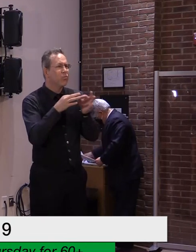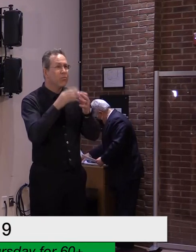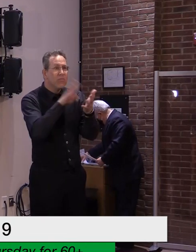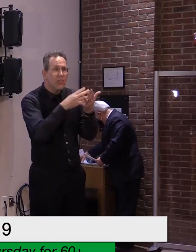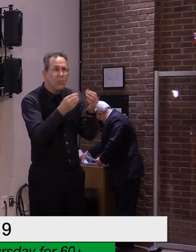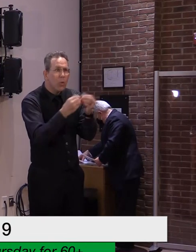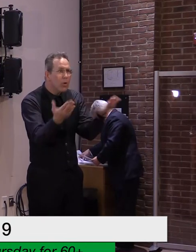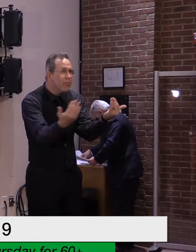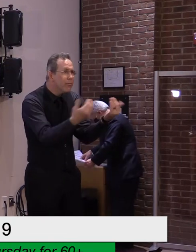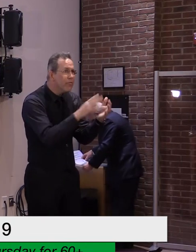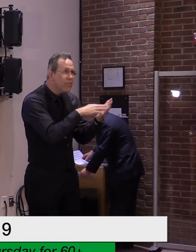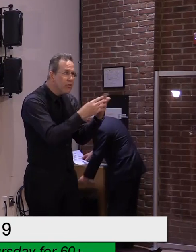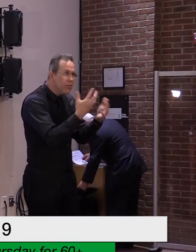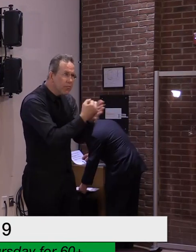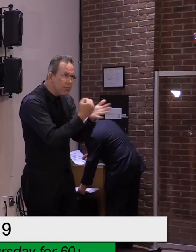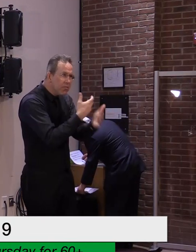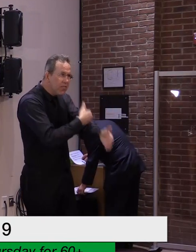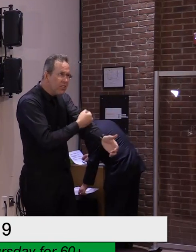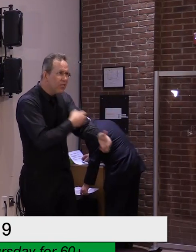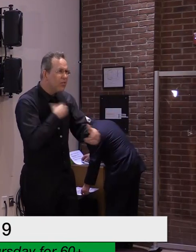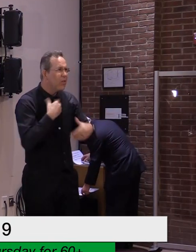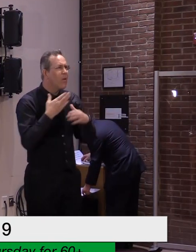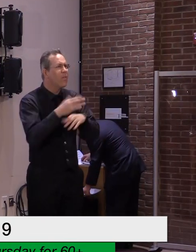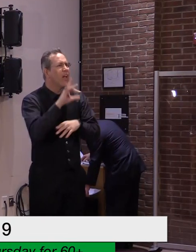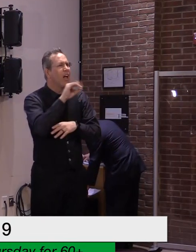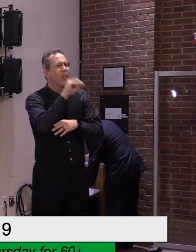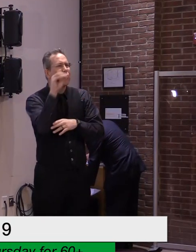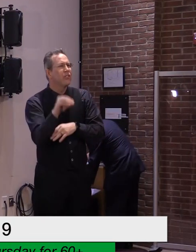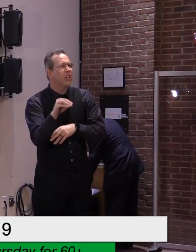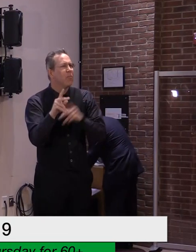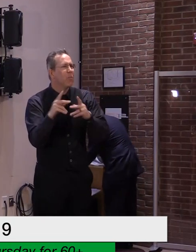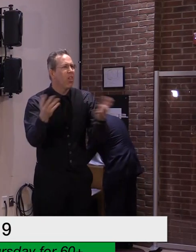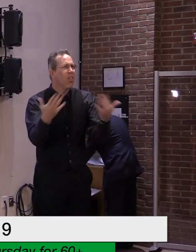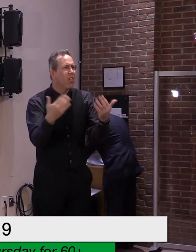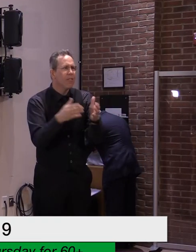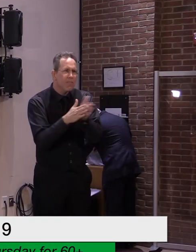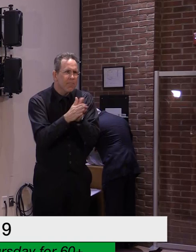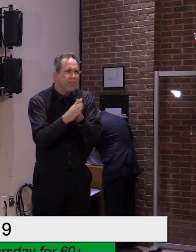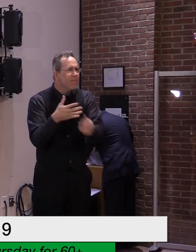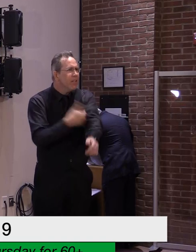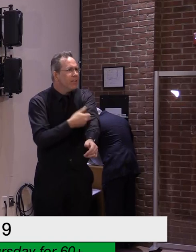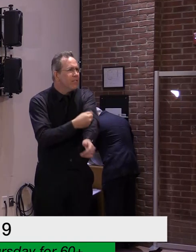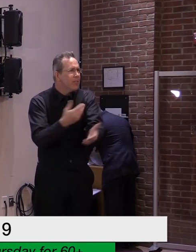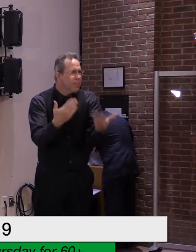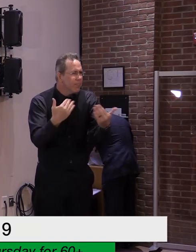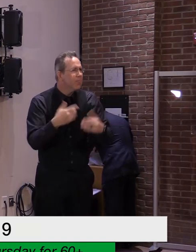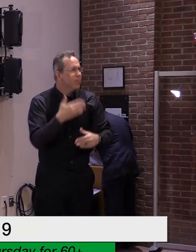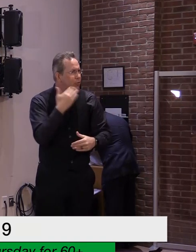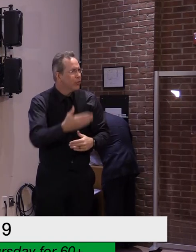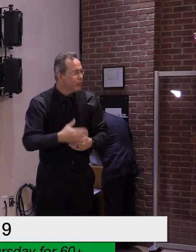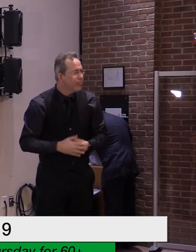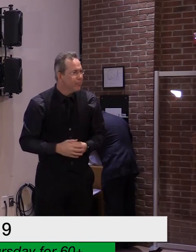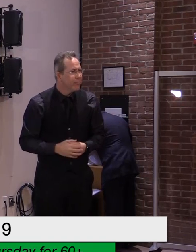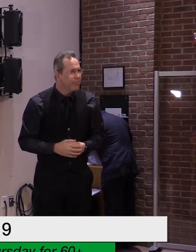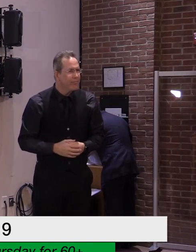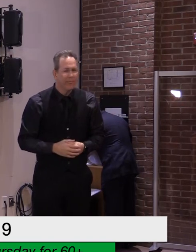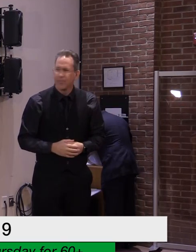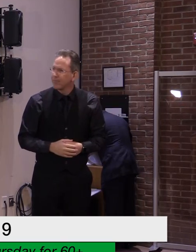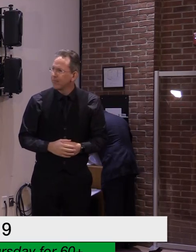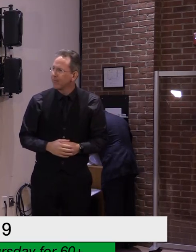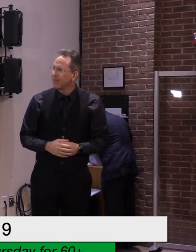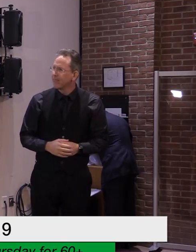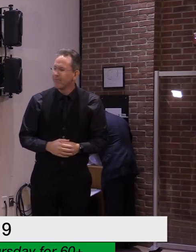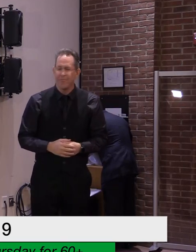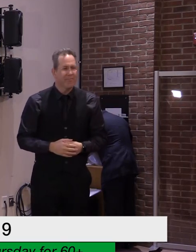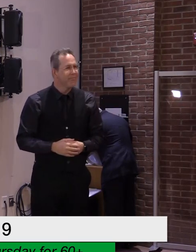over 80% for those that are 65 and older who have started or completed their vaccination. This early